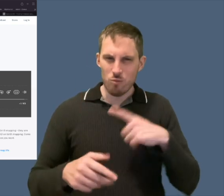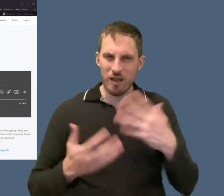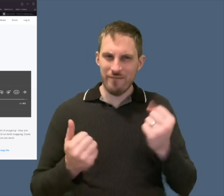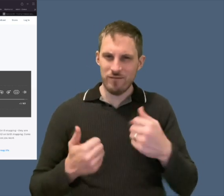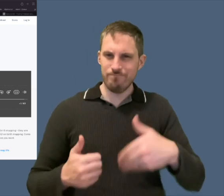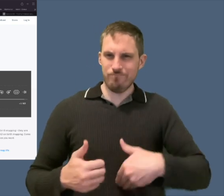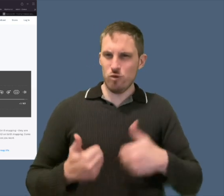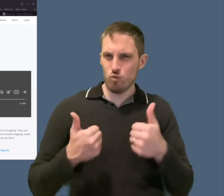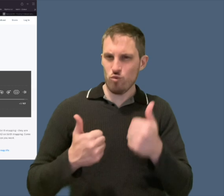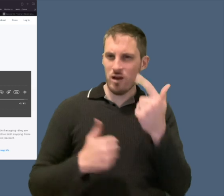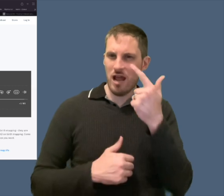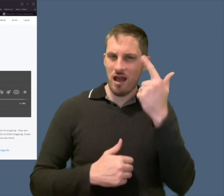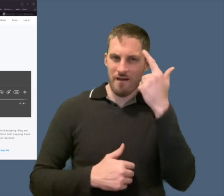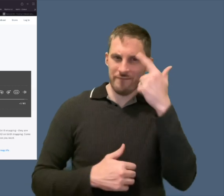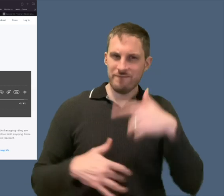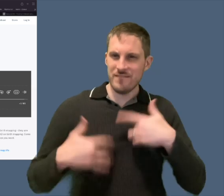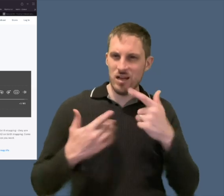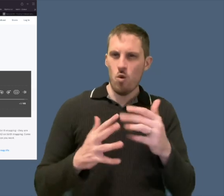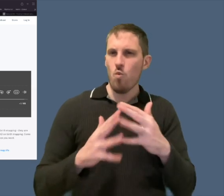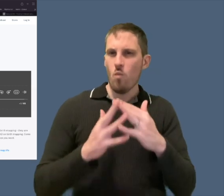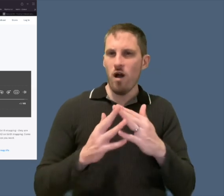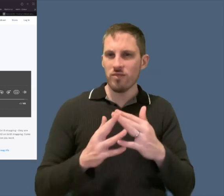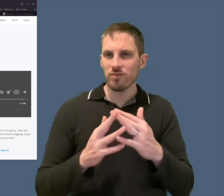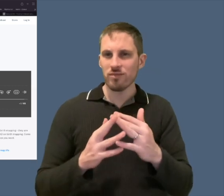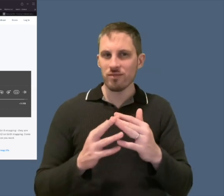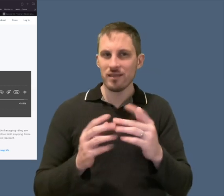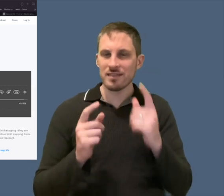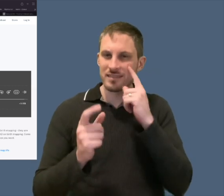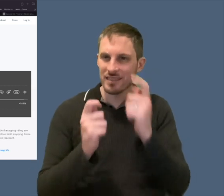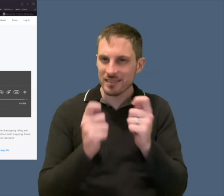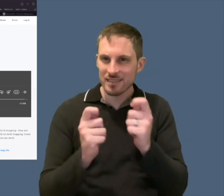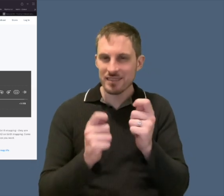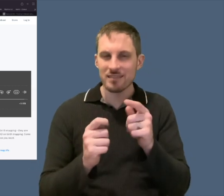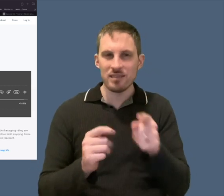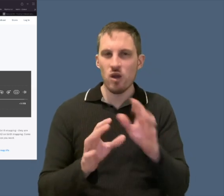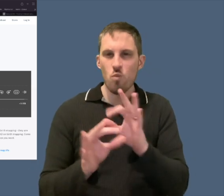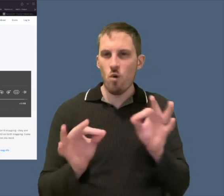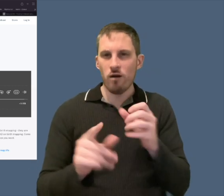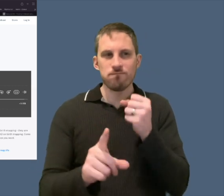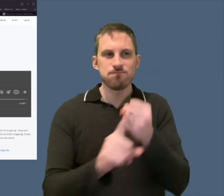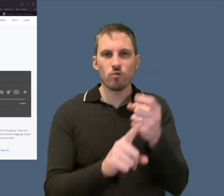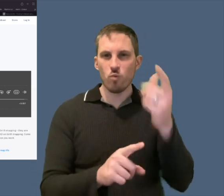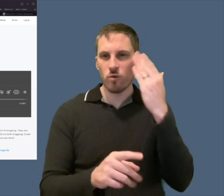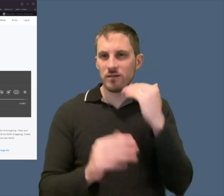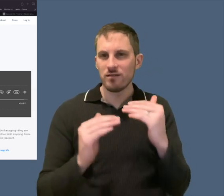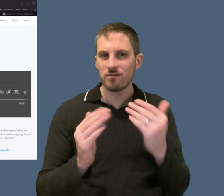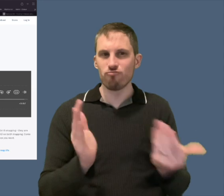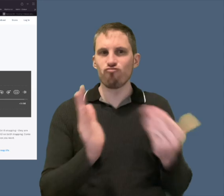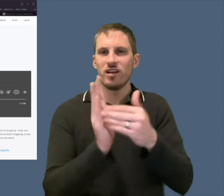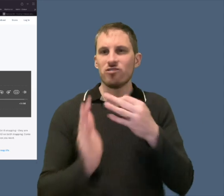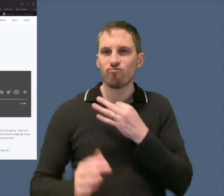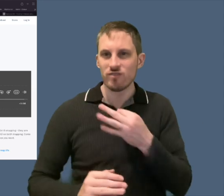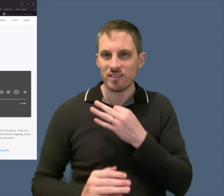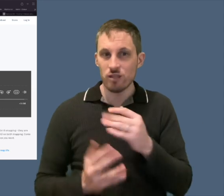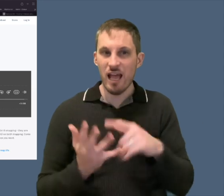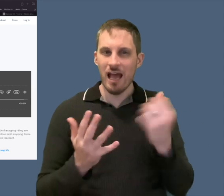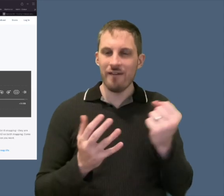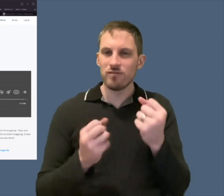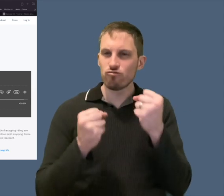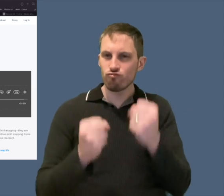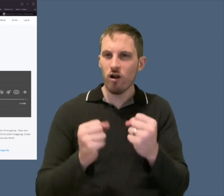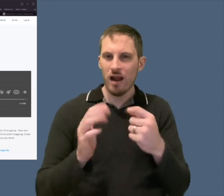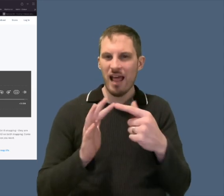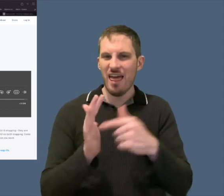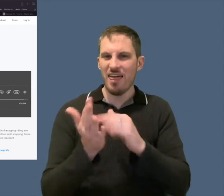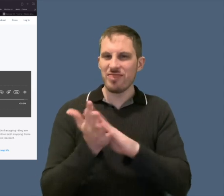good idea that it's worth testing, that it's not going to put women at greater risk. So it has to go through quite rigorous